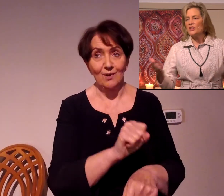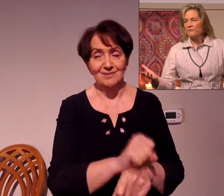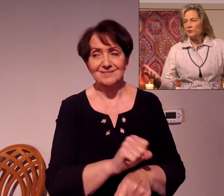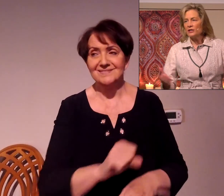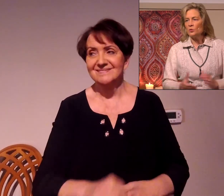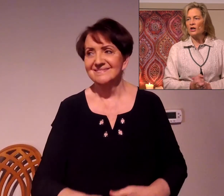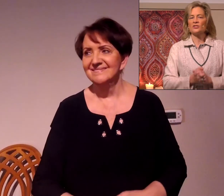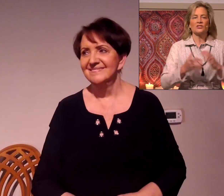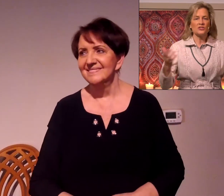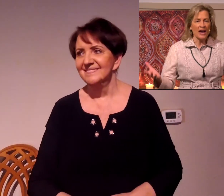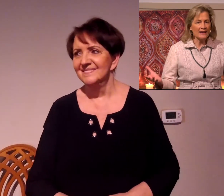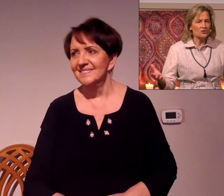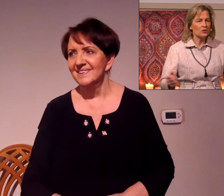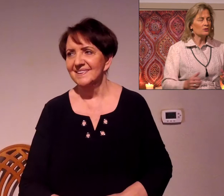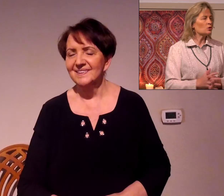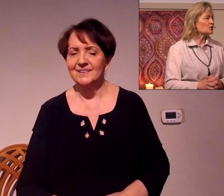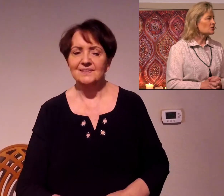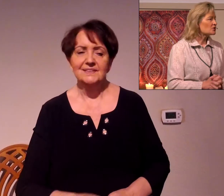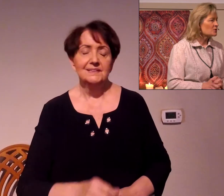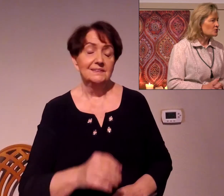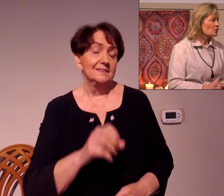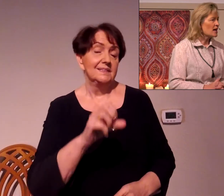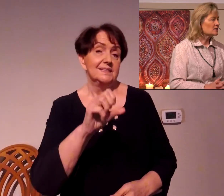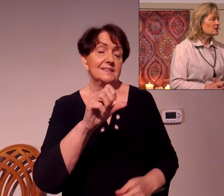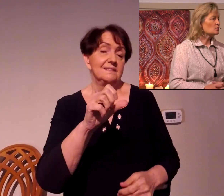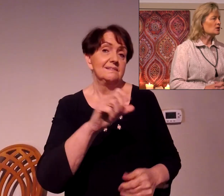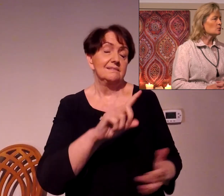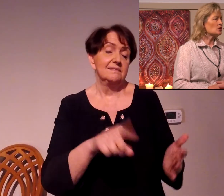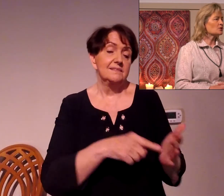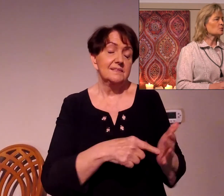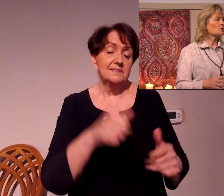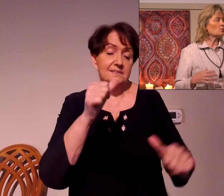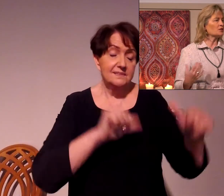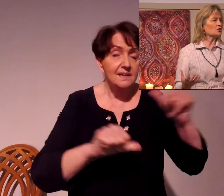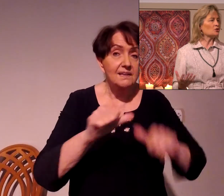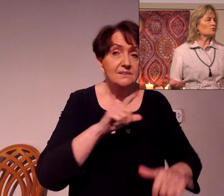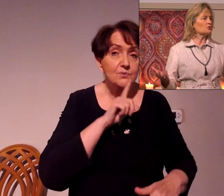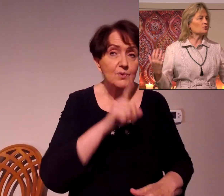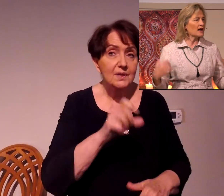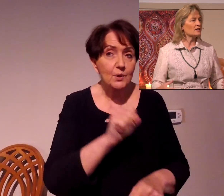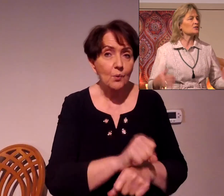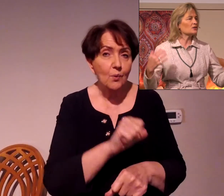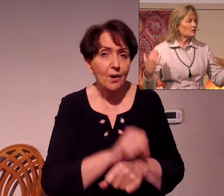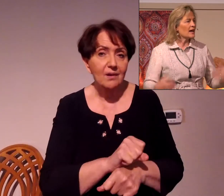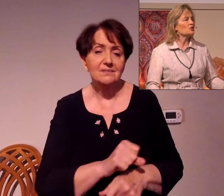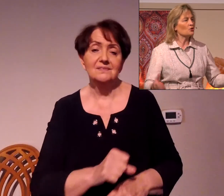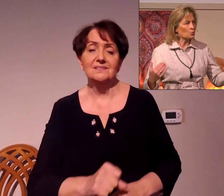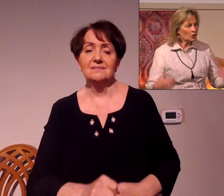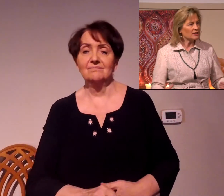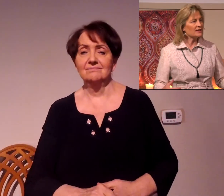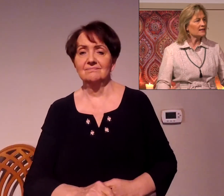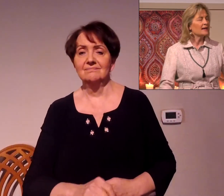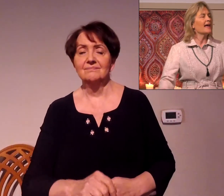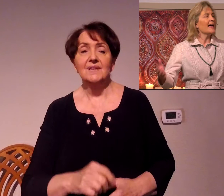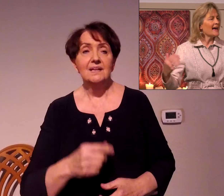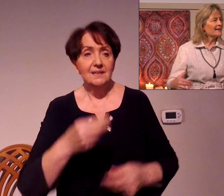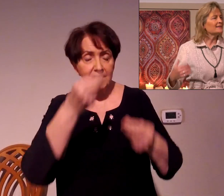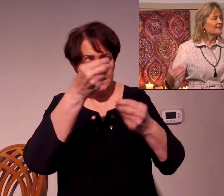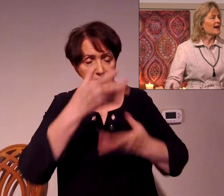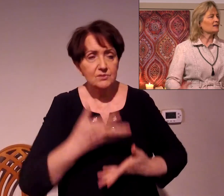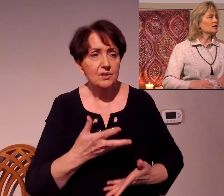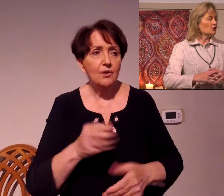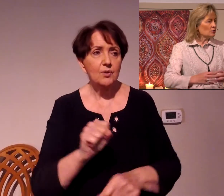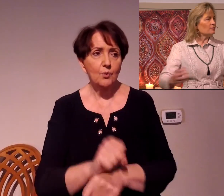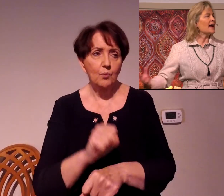The stuff really works, the science really works, the spirituality really works. We want you to tell us that you're working it